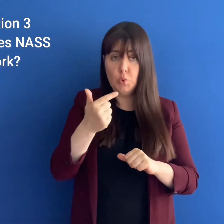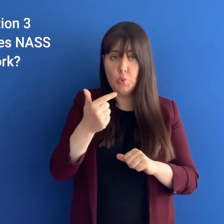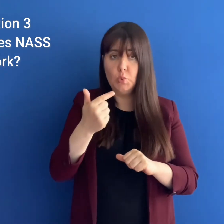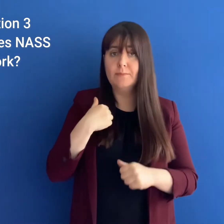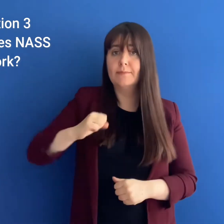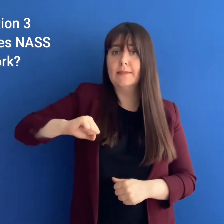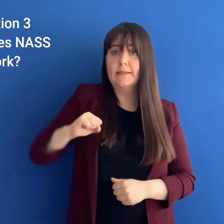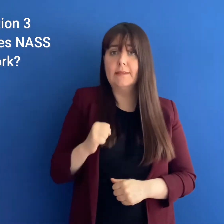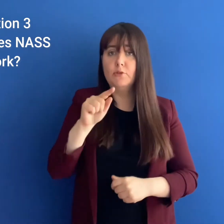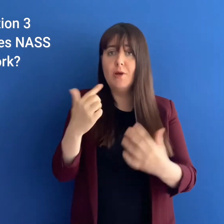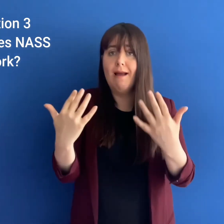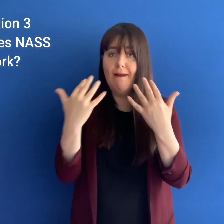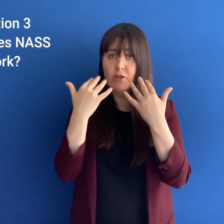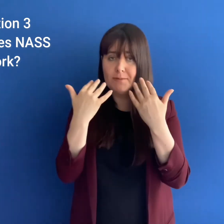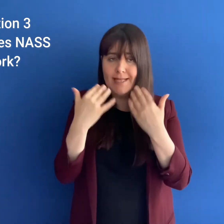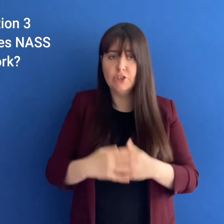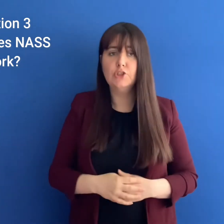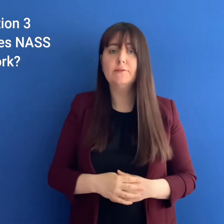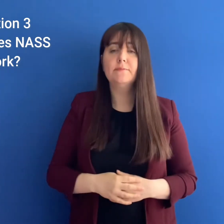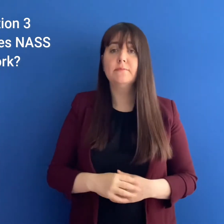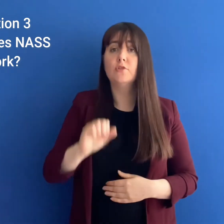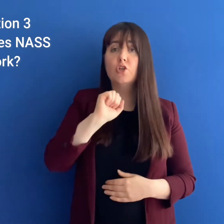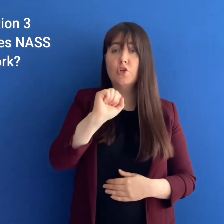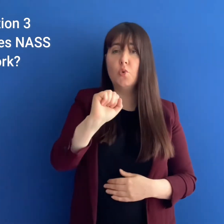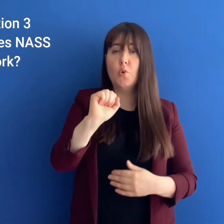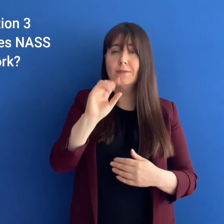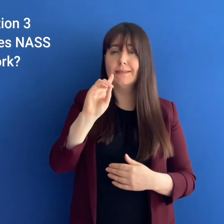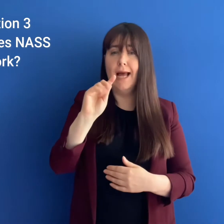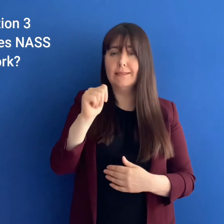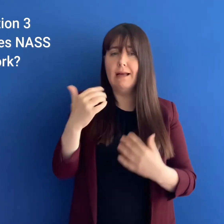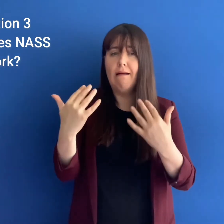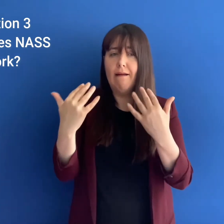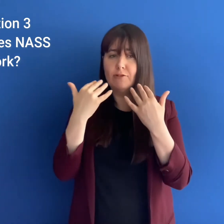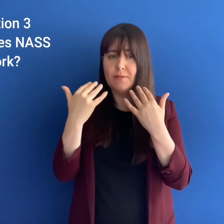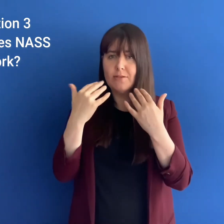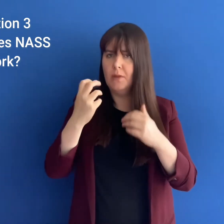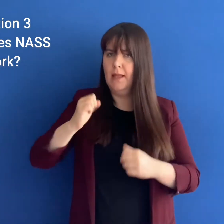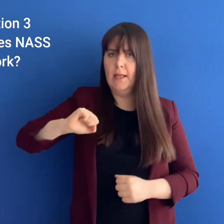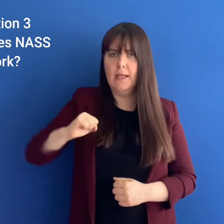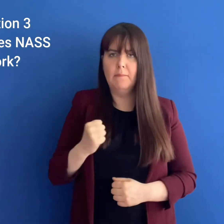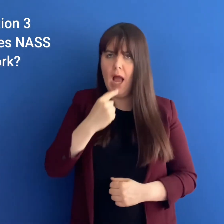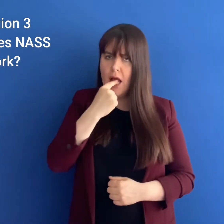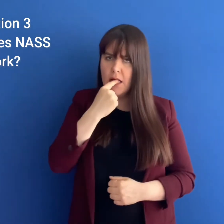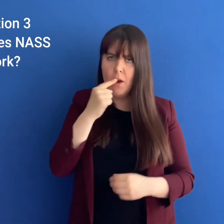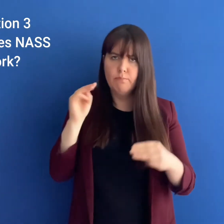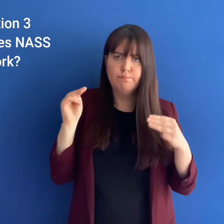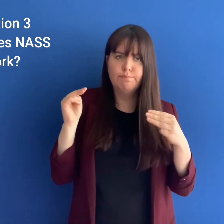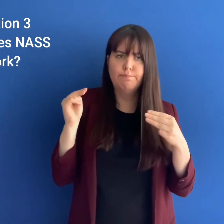Step 2. Storing your information. Your data or information is